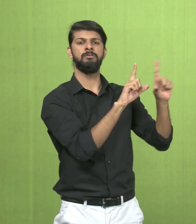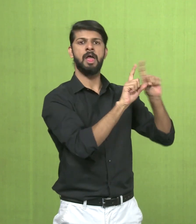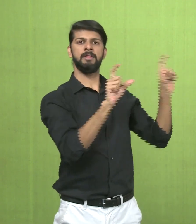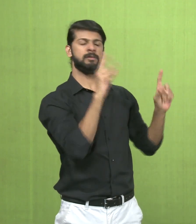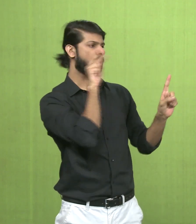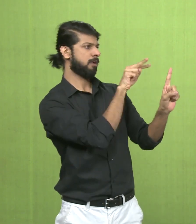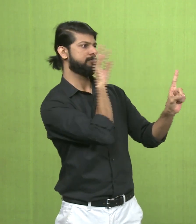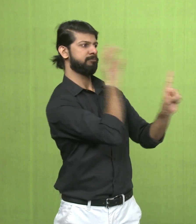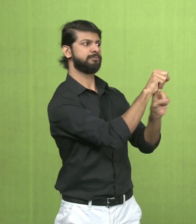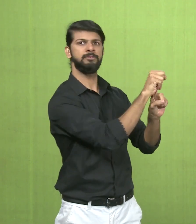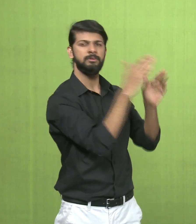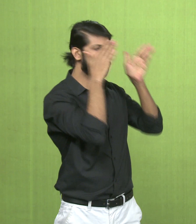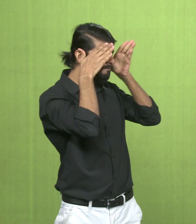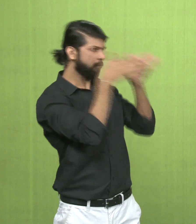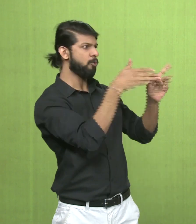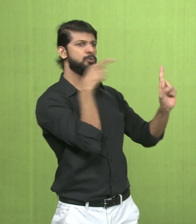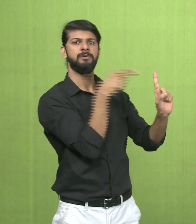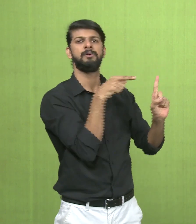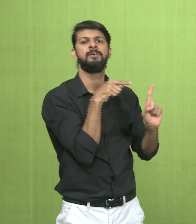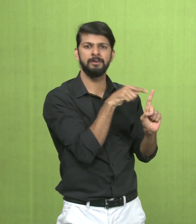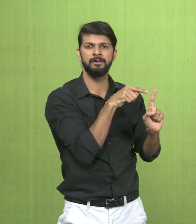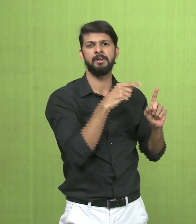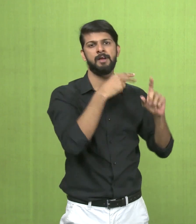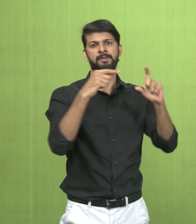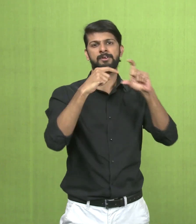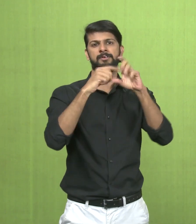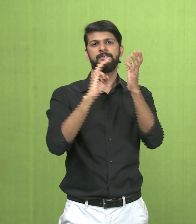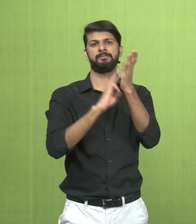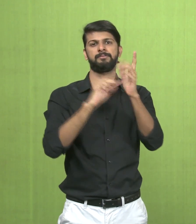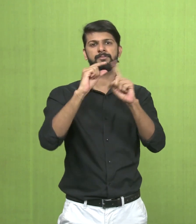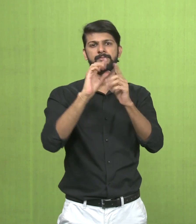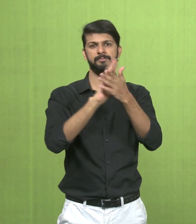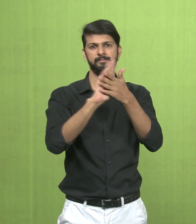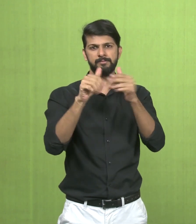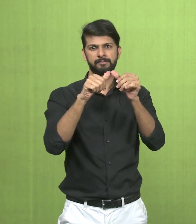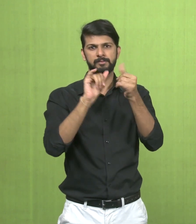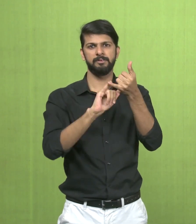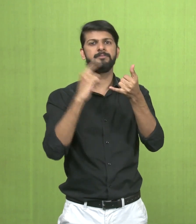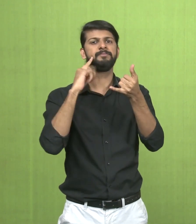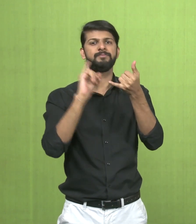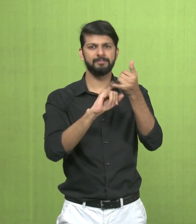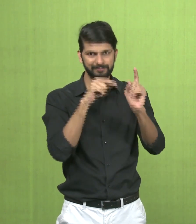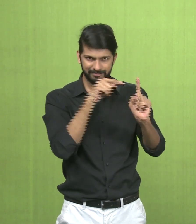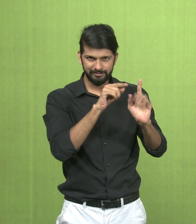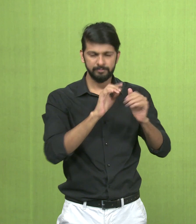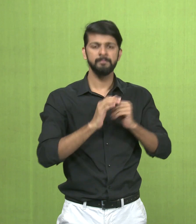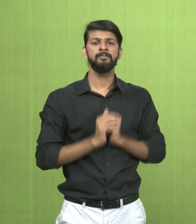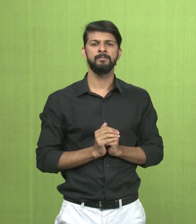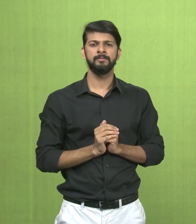Perhaps the artist wants to depict a cottage in the woods, so the cottage would be emphasized upon.